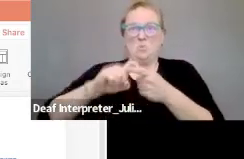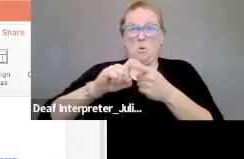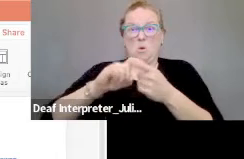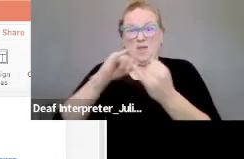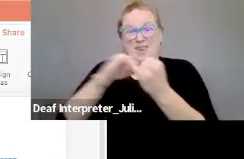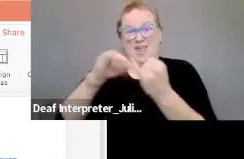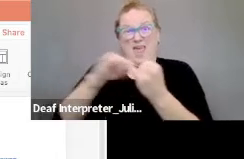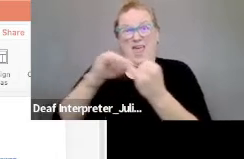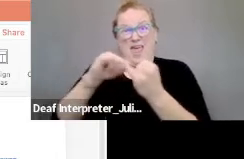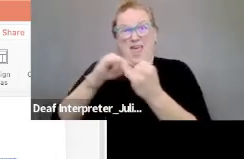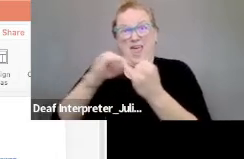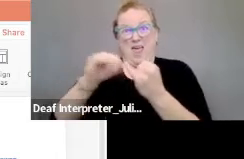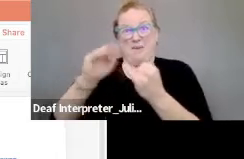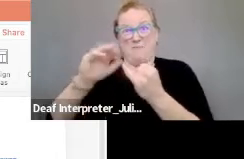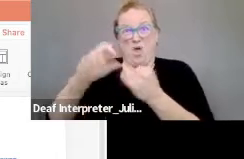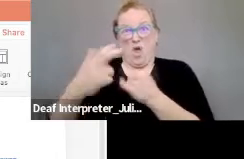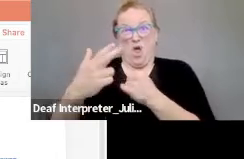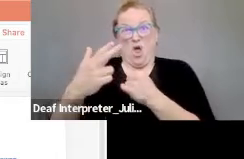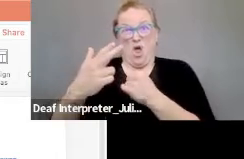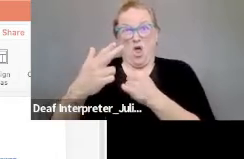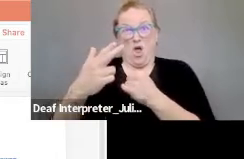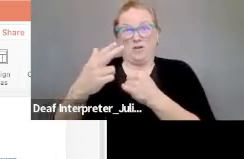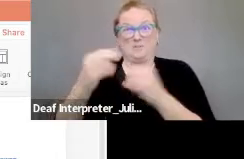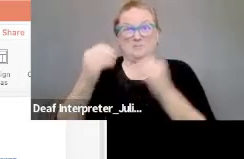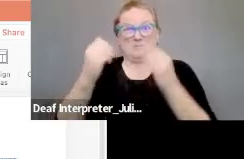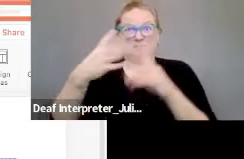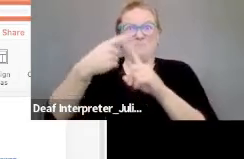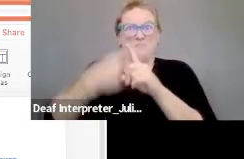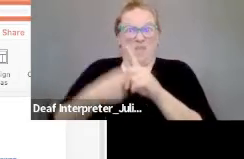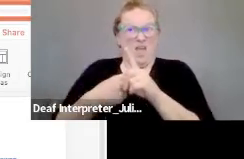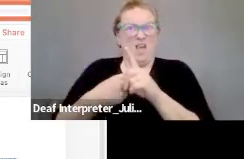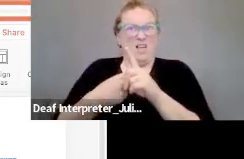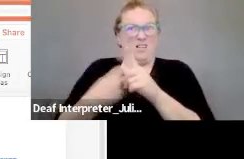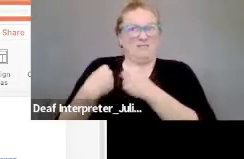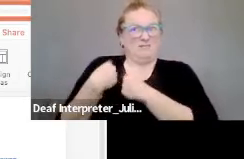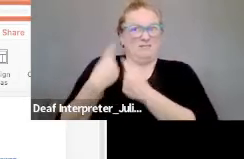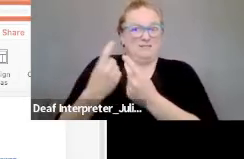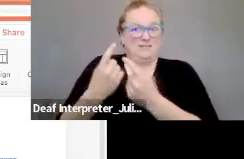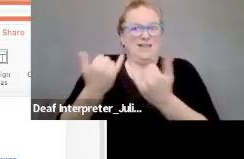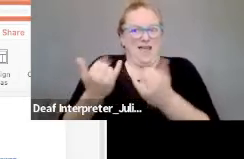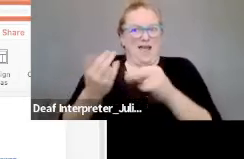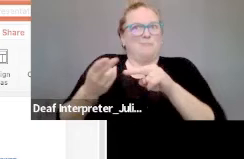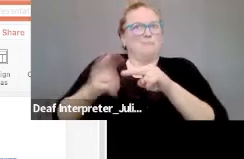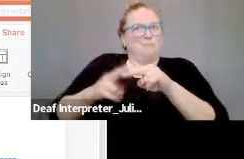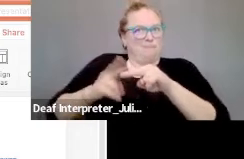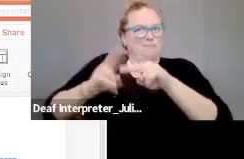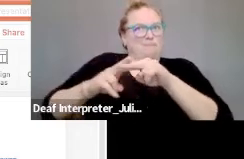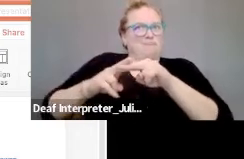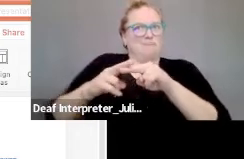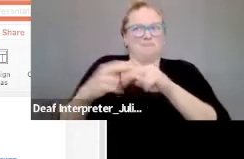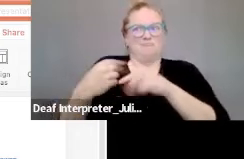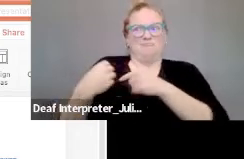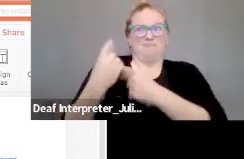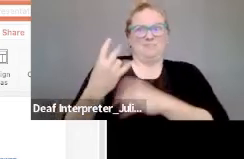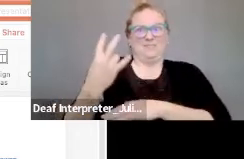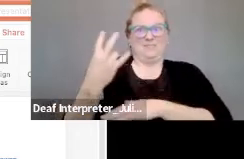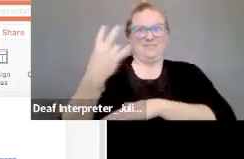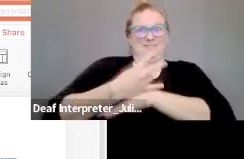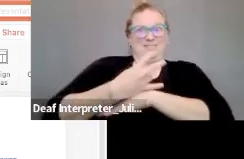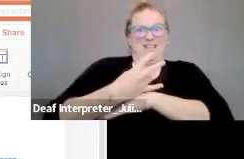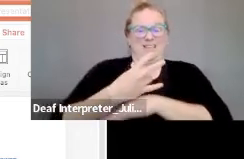many months. And they have been creeping up again statewide. Our 7-day average is now approaching 700 new cases per